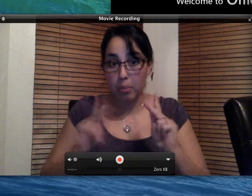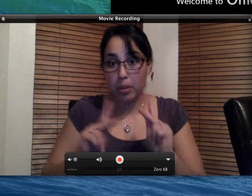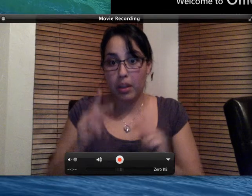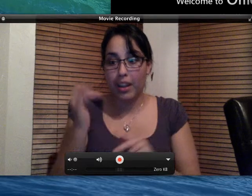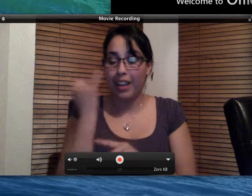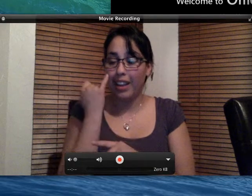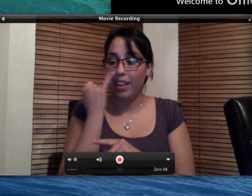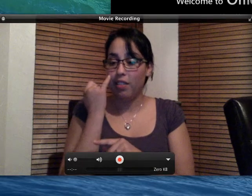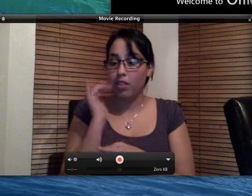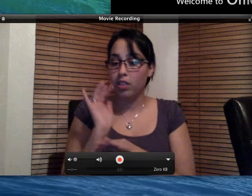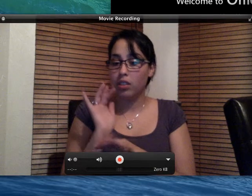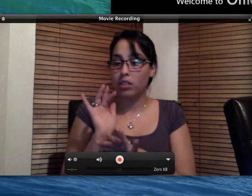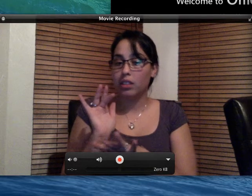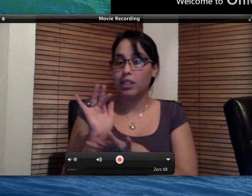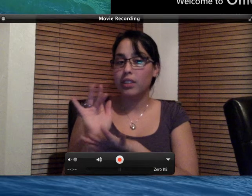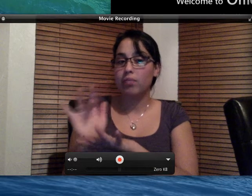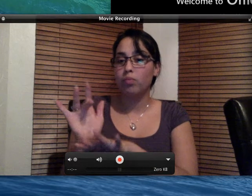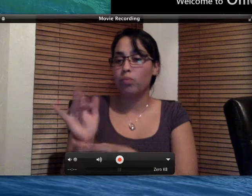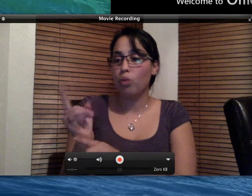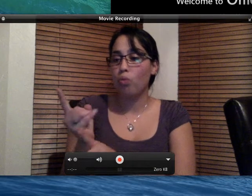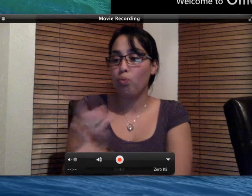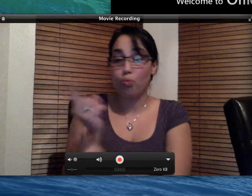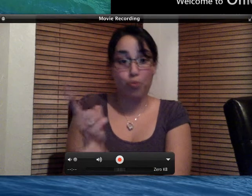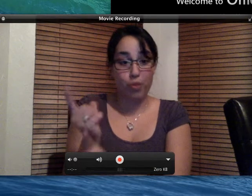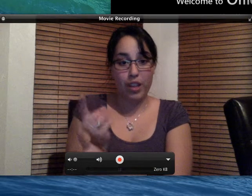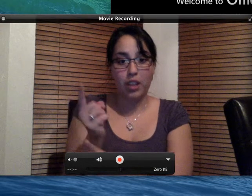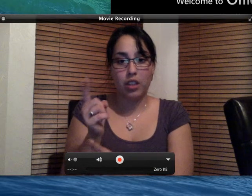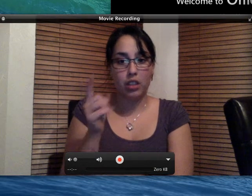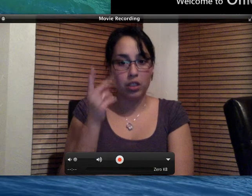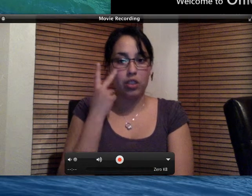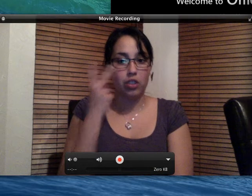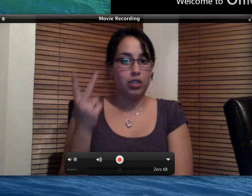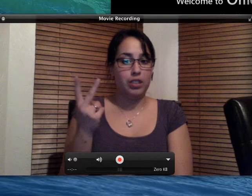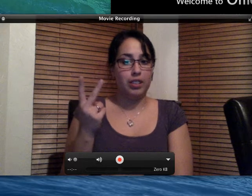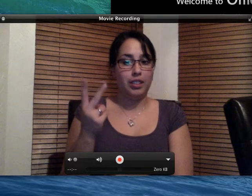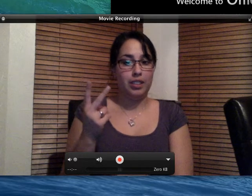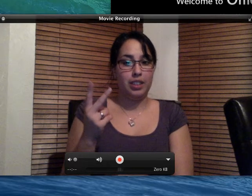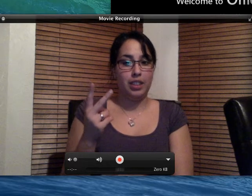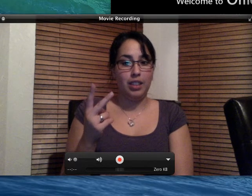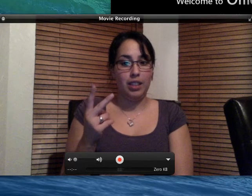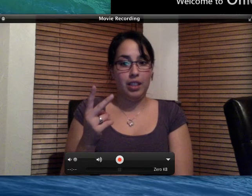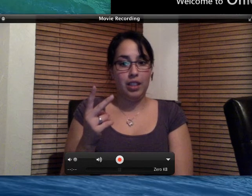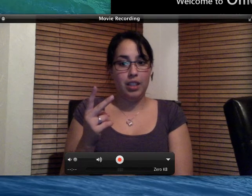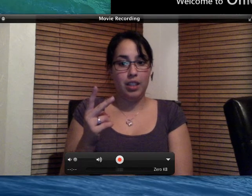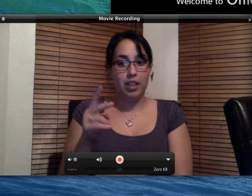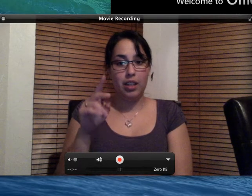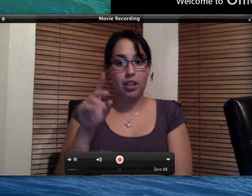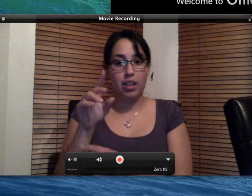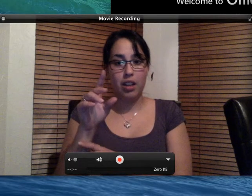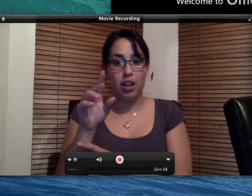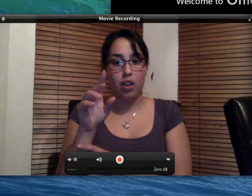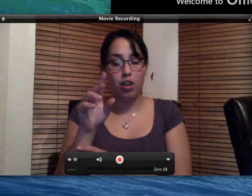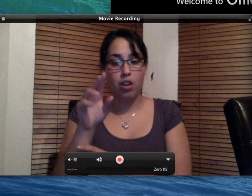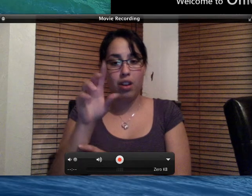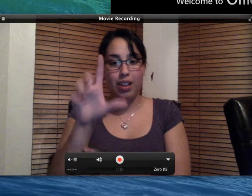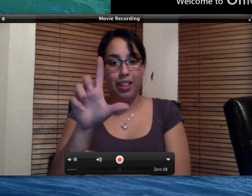right spot, you will see something every now and then. It's a reflex called the Lazarus reflex, and